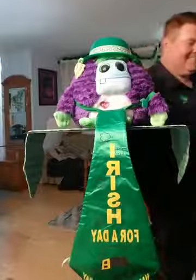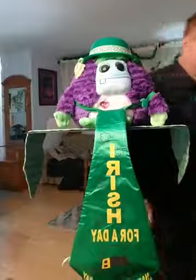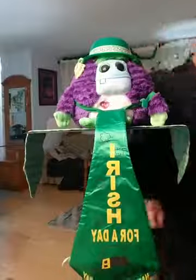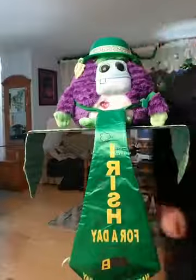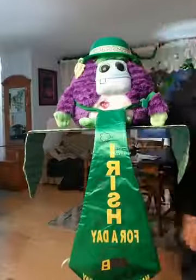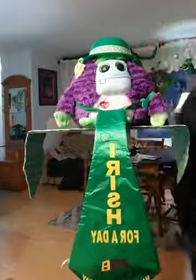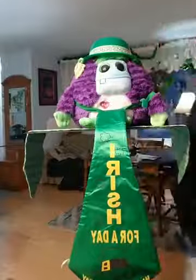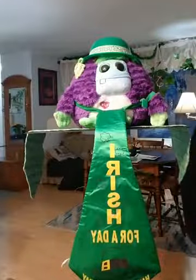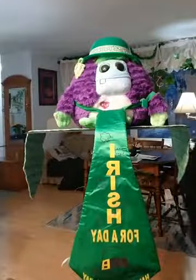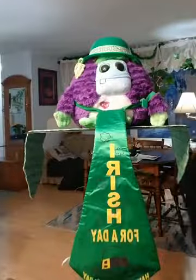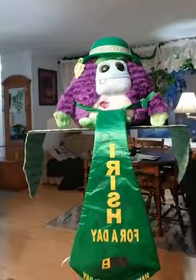me,